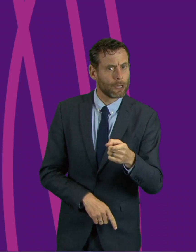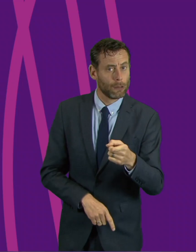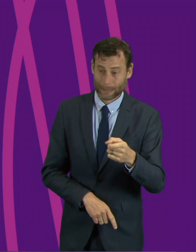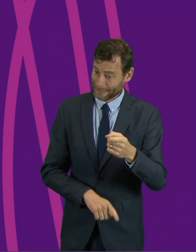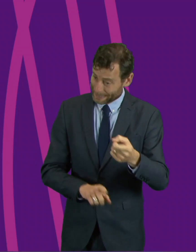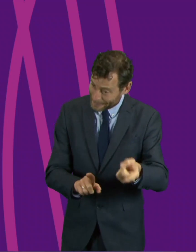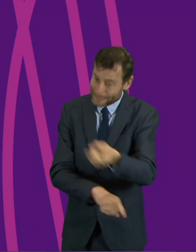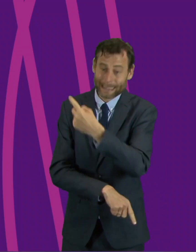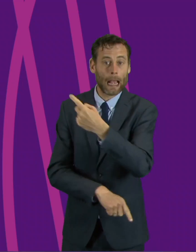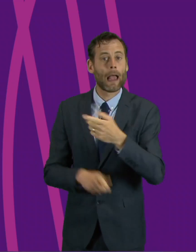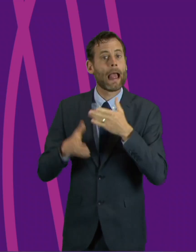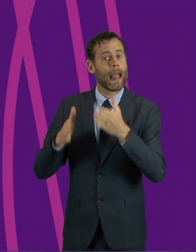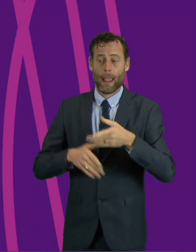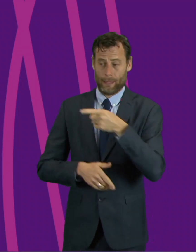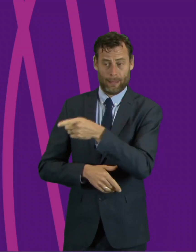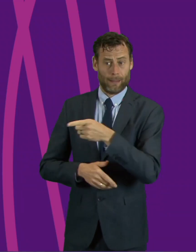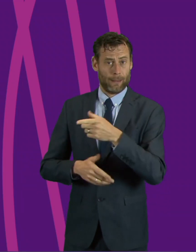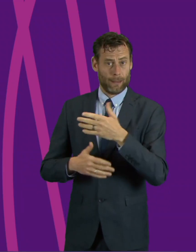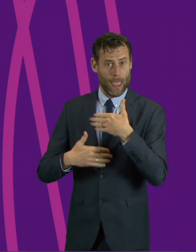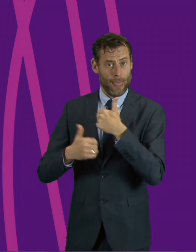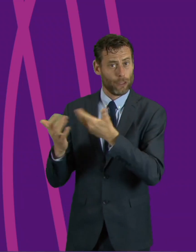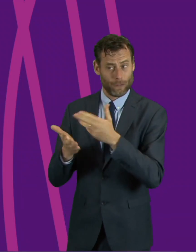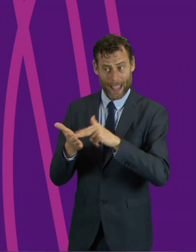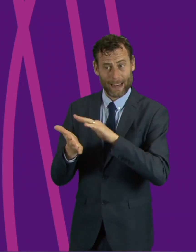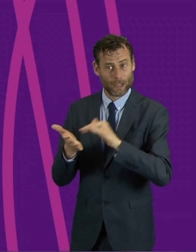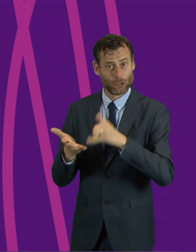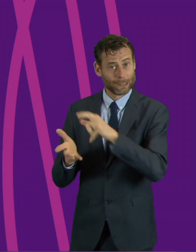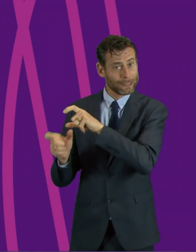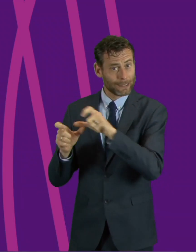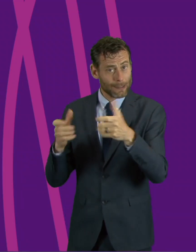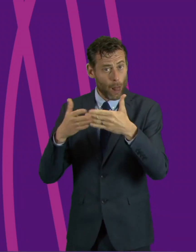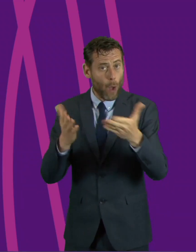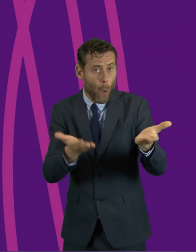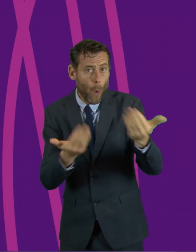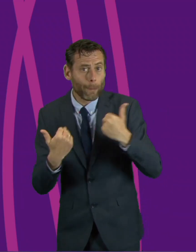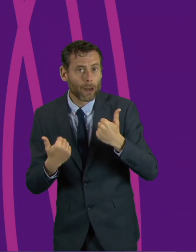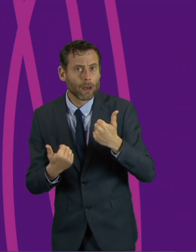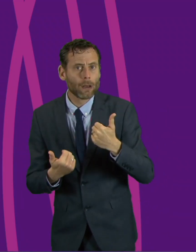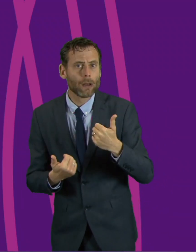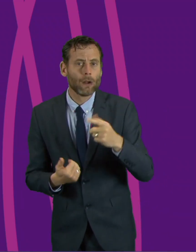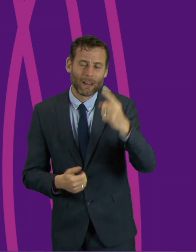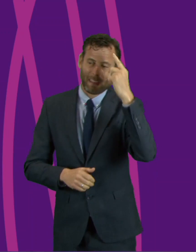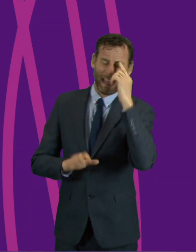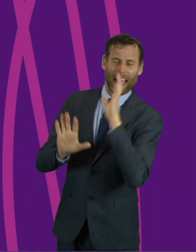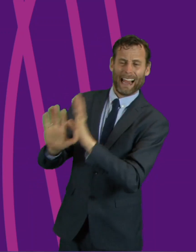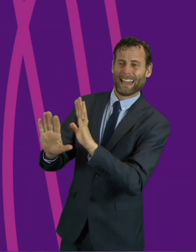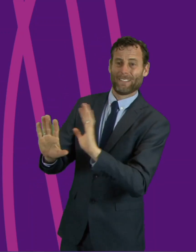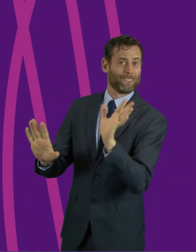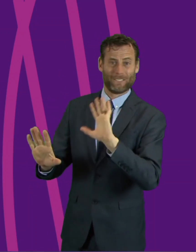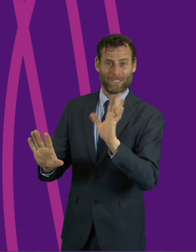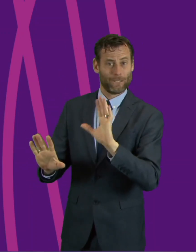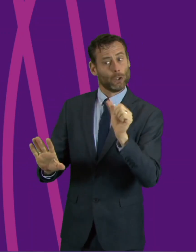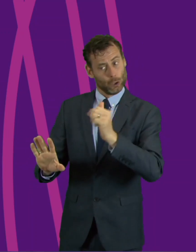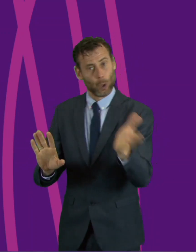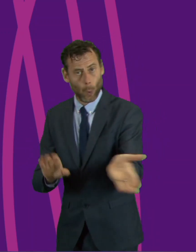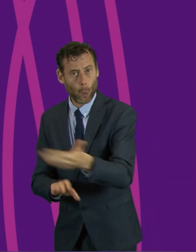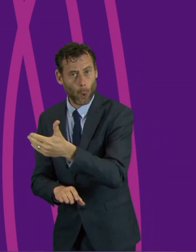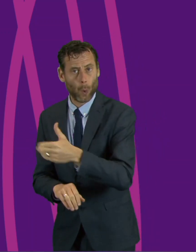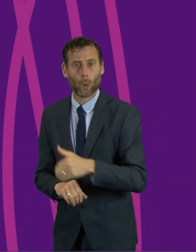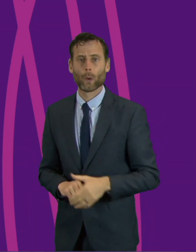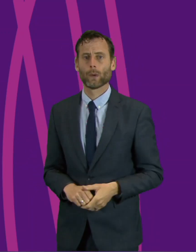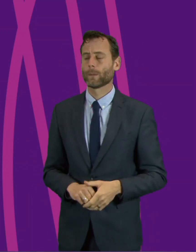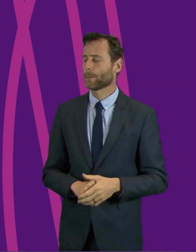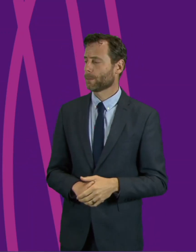and we need to continue to get that message across. We are seeing, it's not, I wouldn't say yet good enough, but we are seeing signs